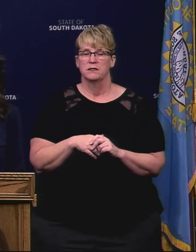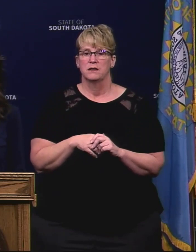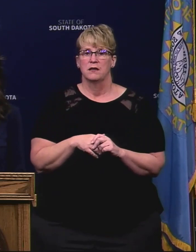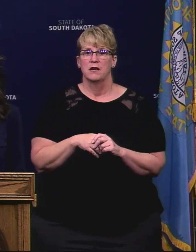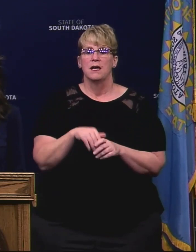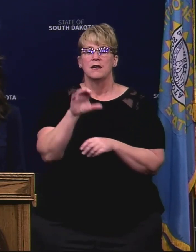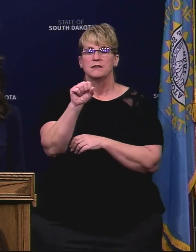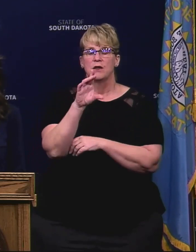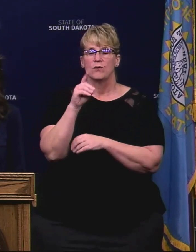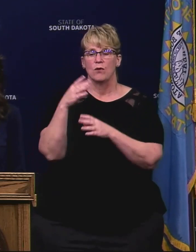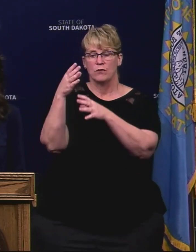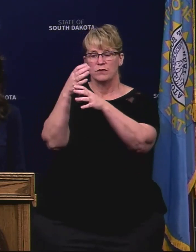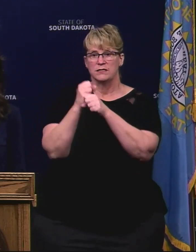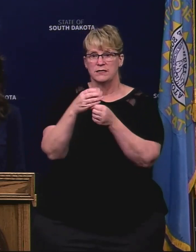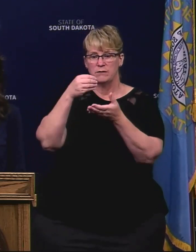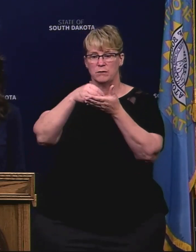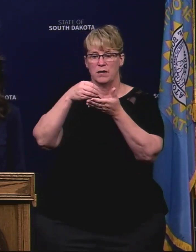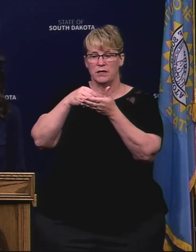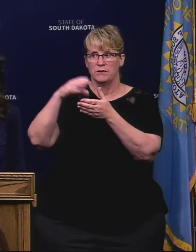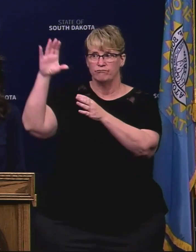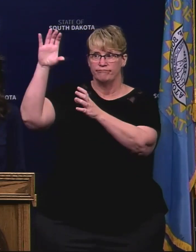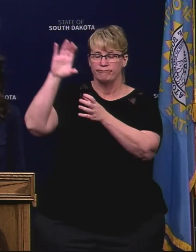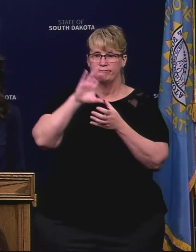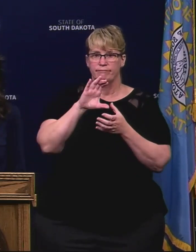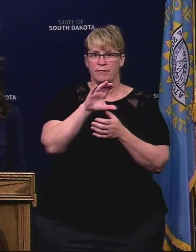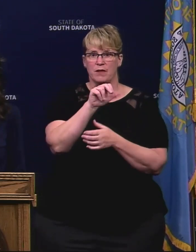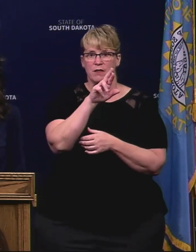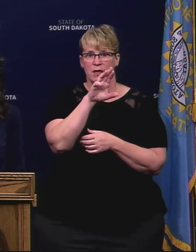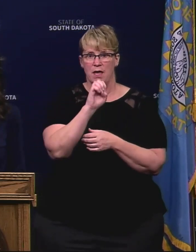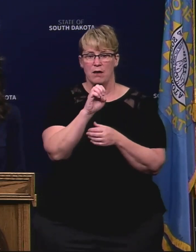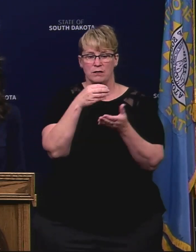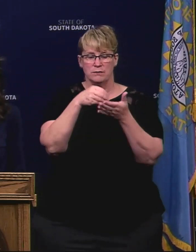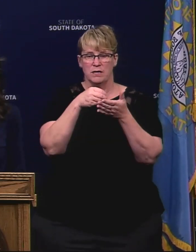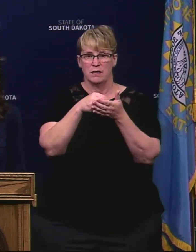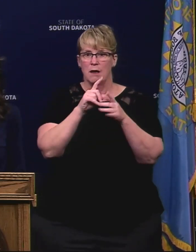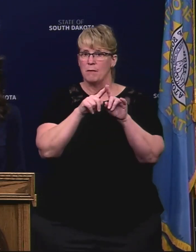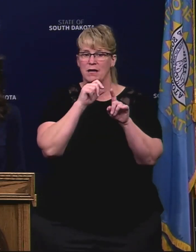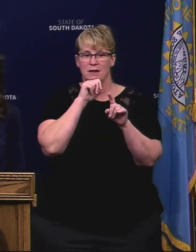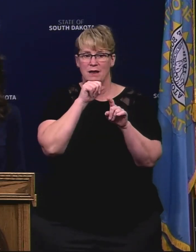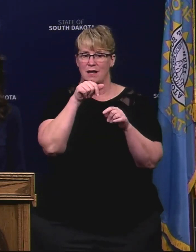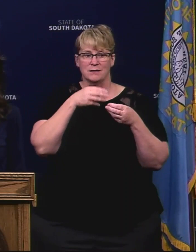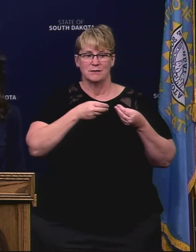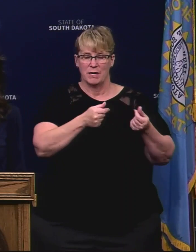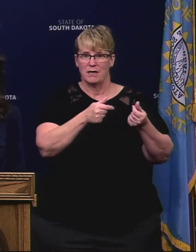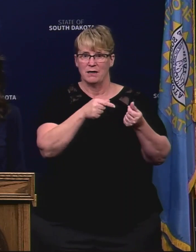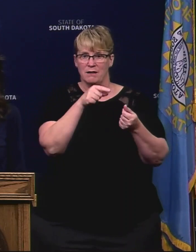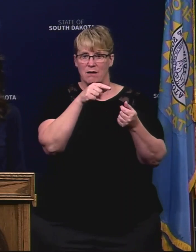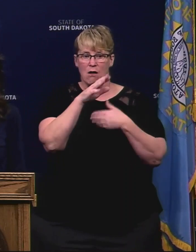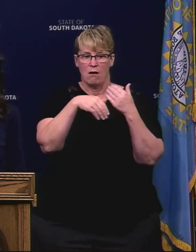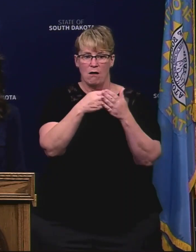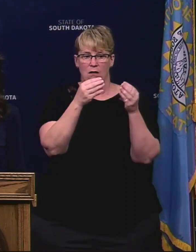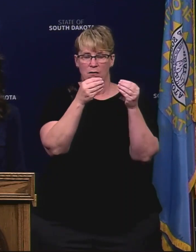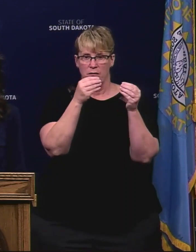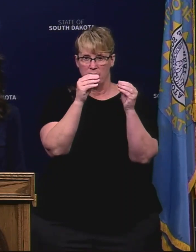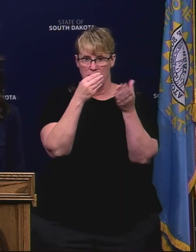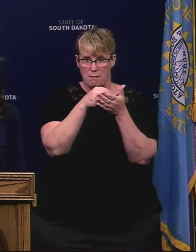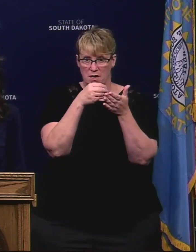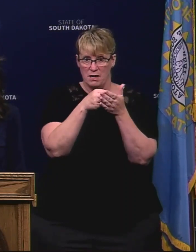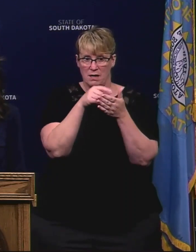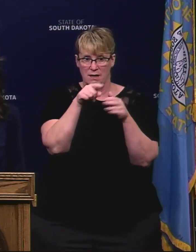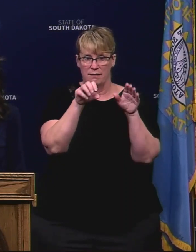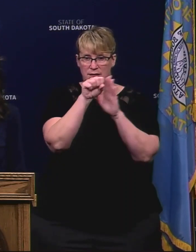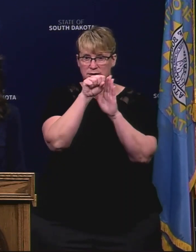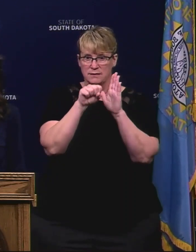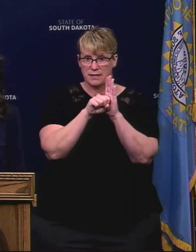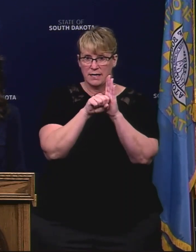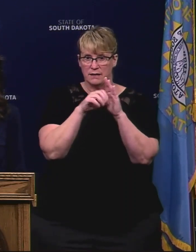received dollars through the CARES Act, but we will not be spending all of that money at the state level. It will be dispersed into these different